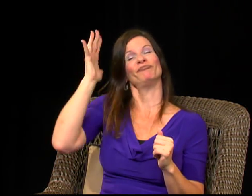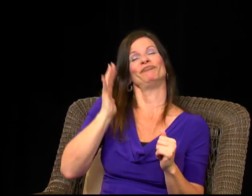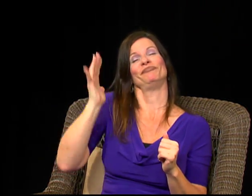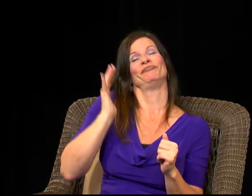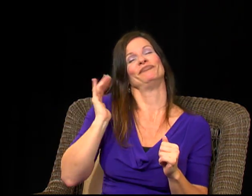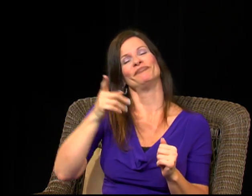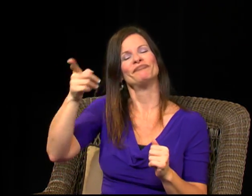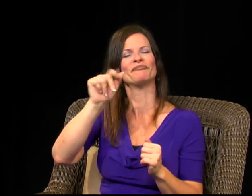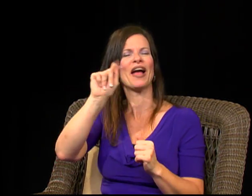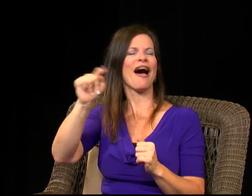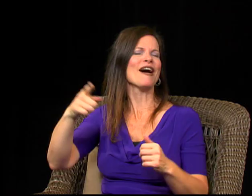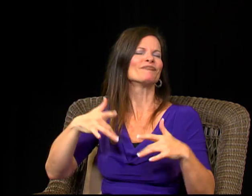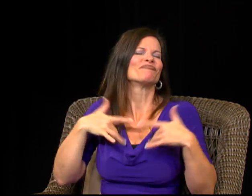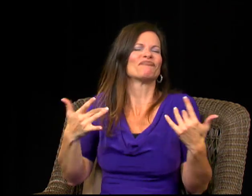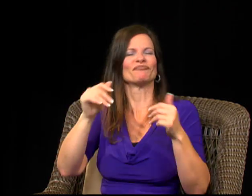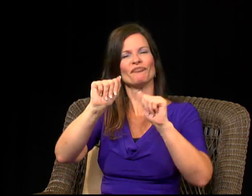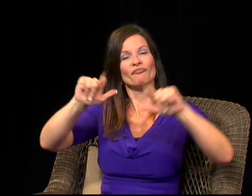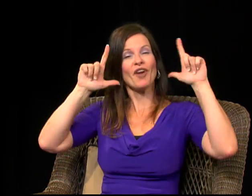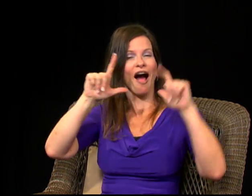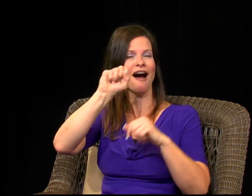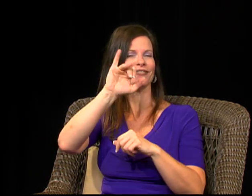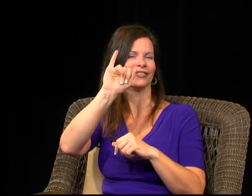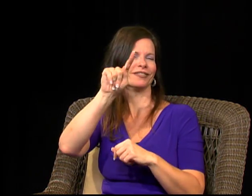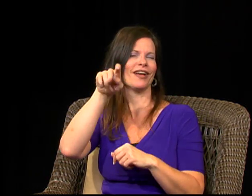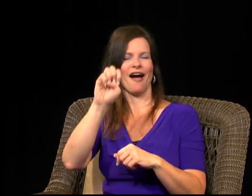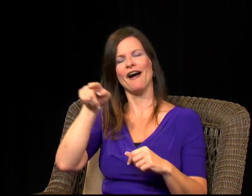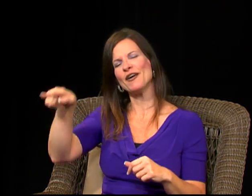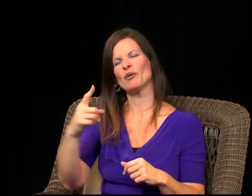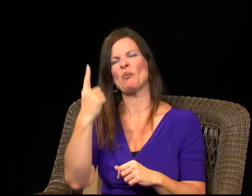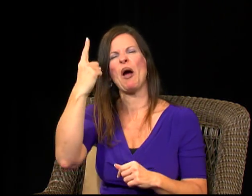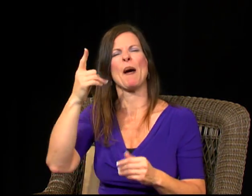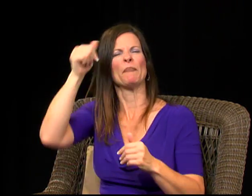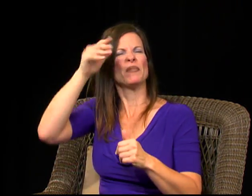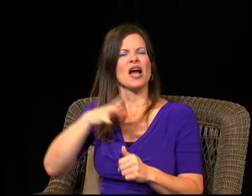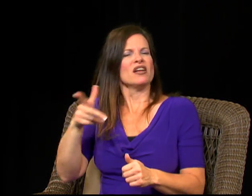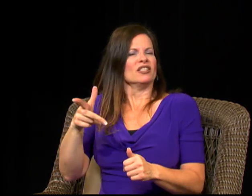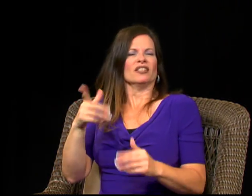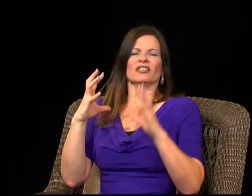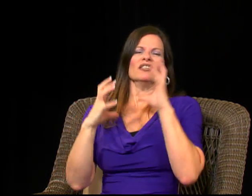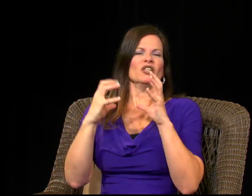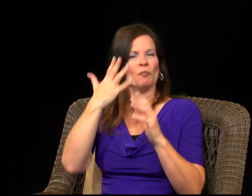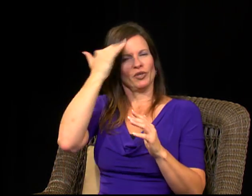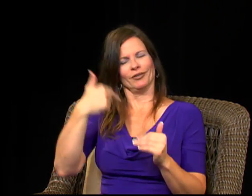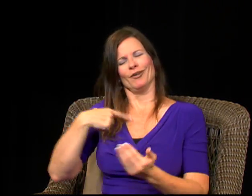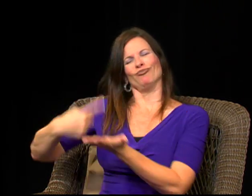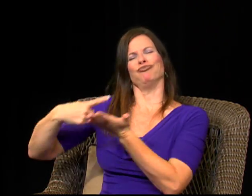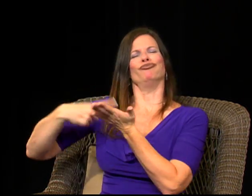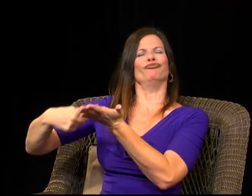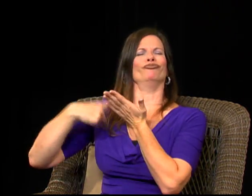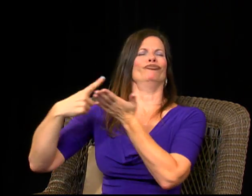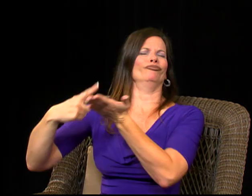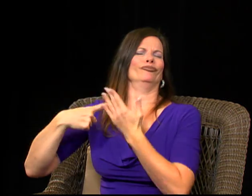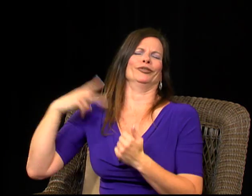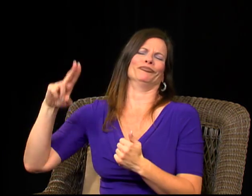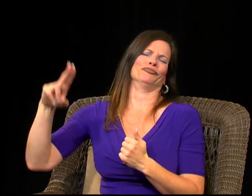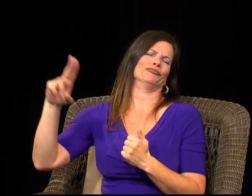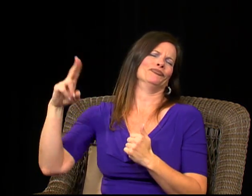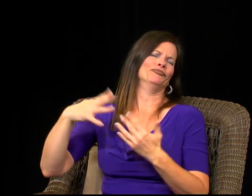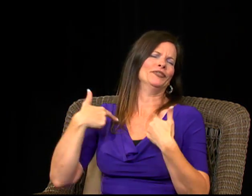represents that type of woman and something I relate to. I also talked about it on a